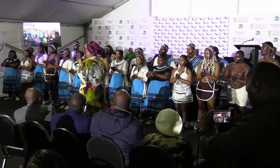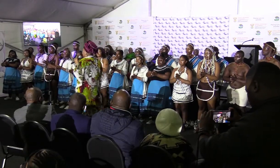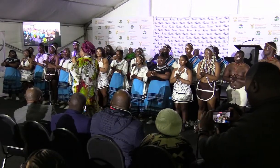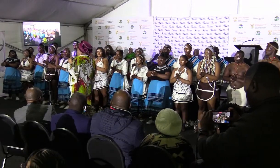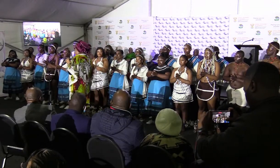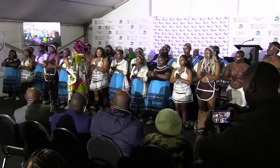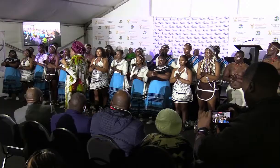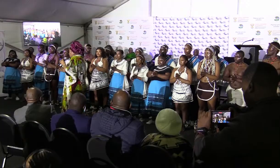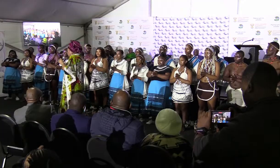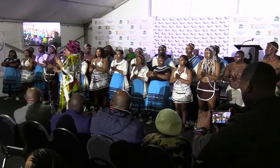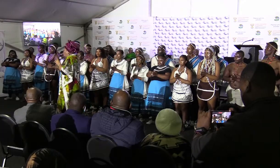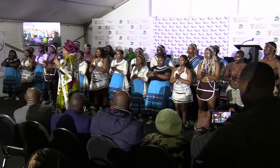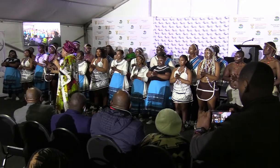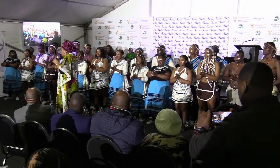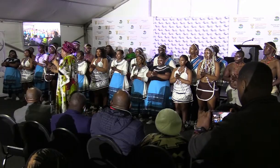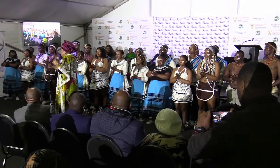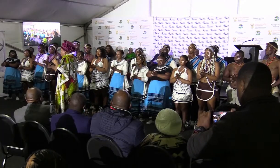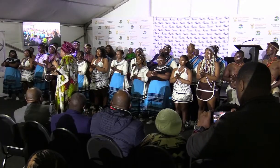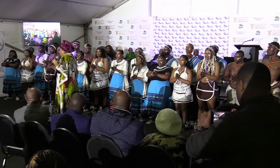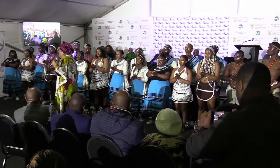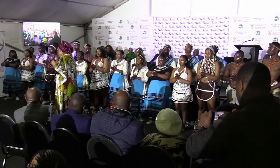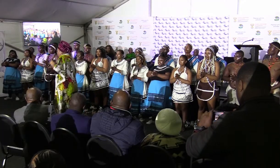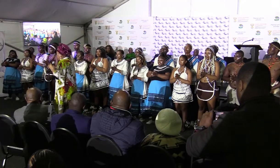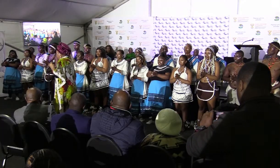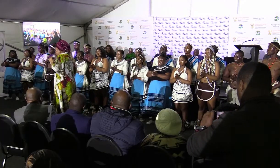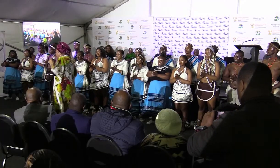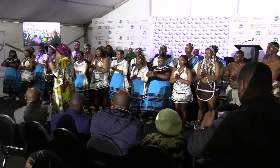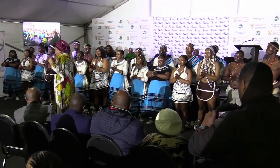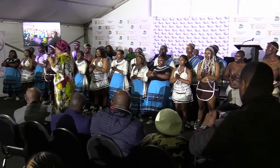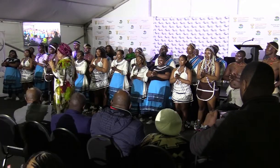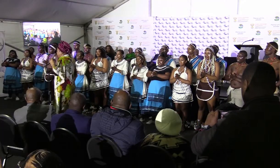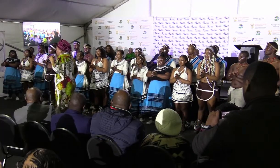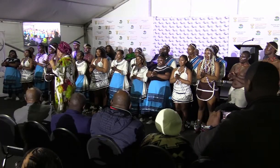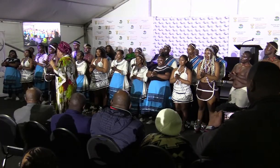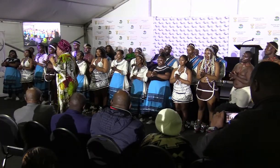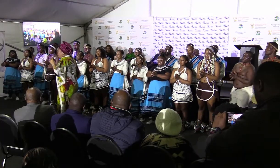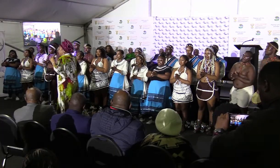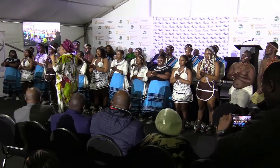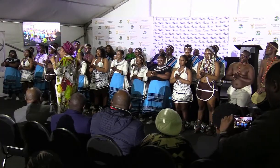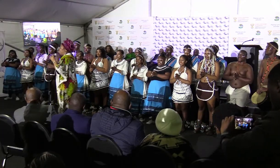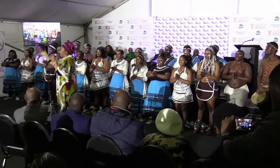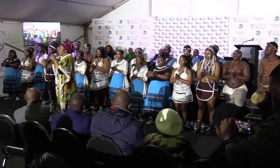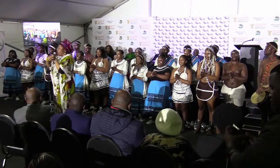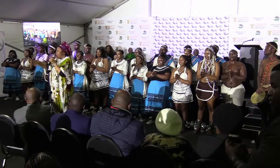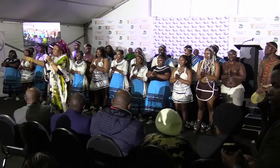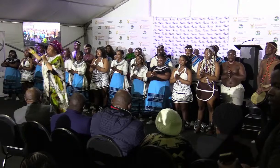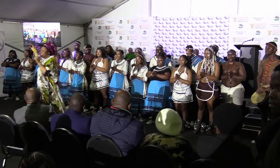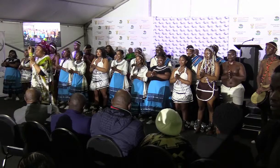make sithabatha isixhobo zemfundo sinqele phezulu